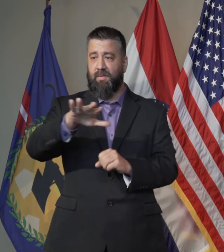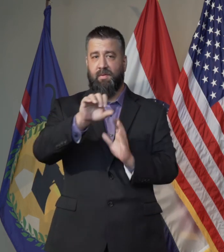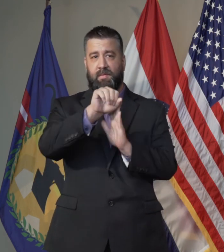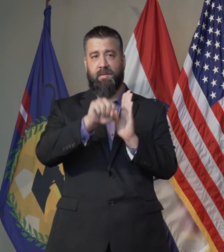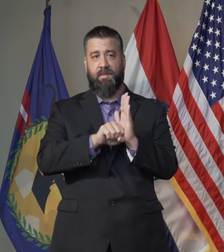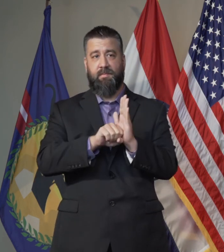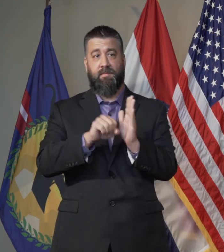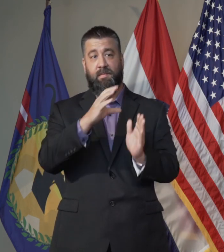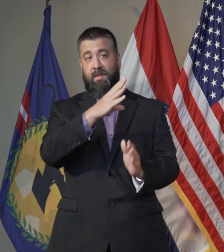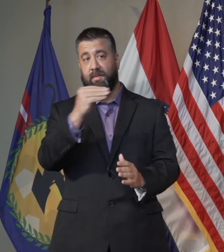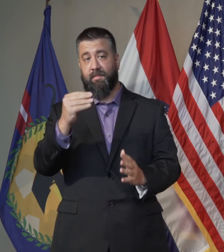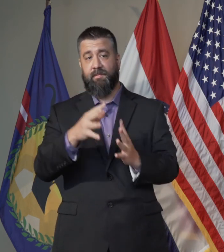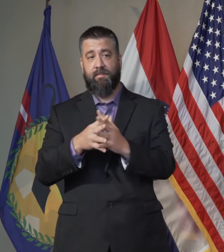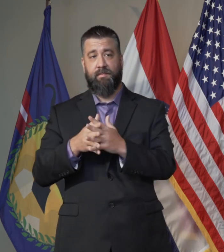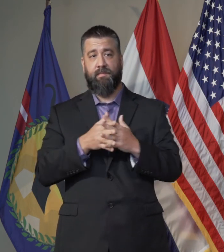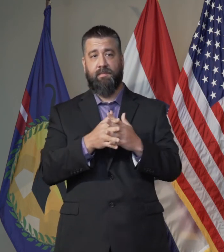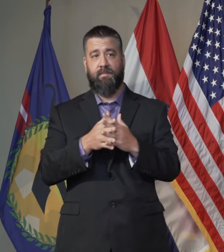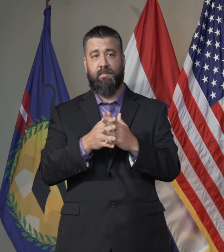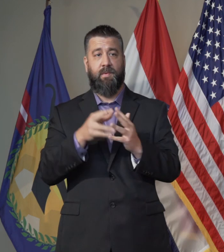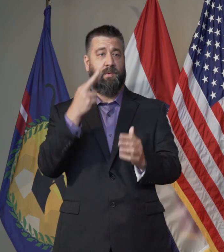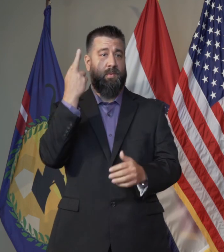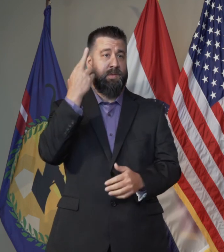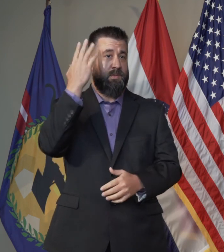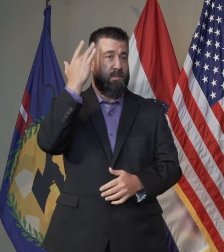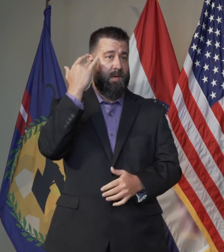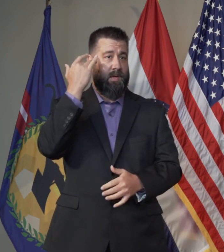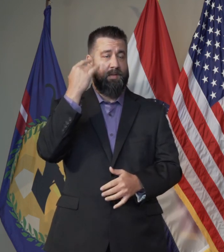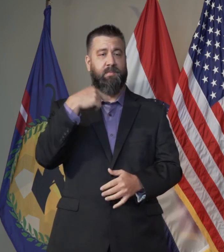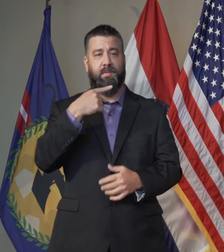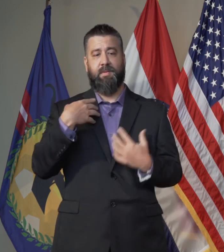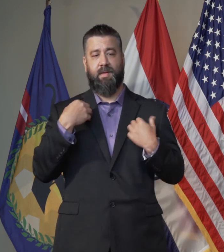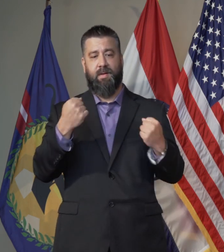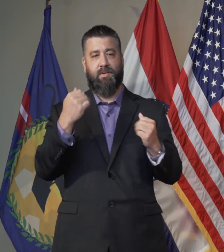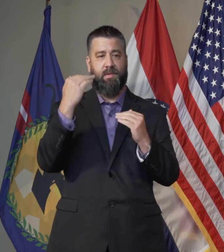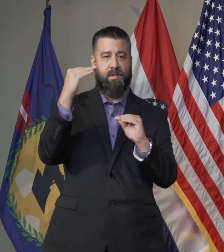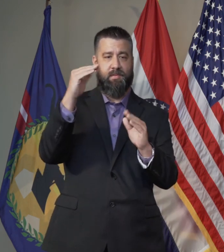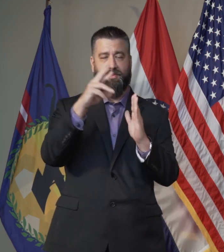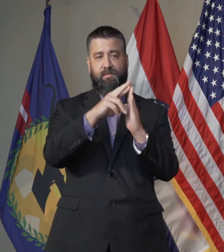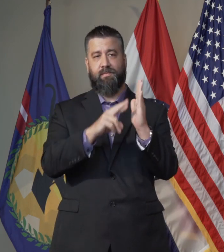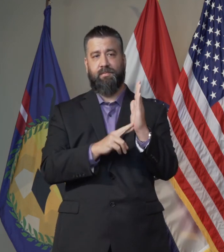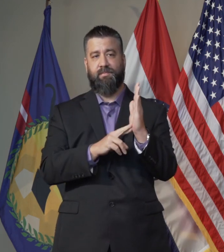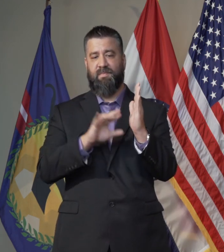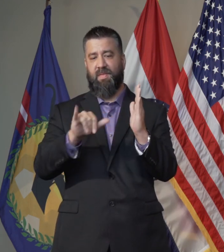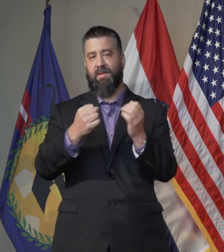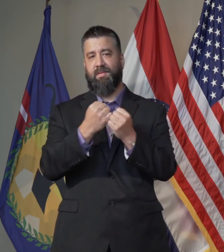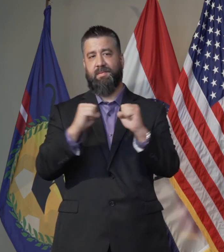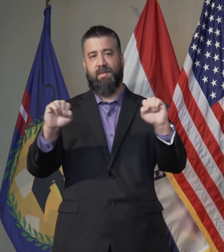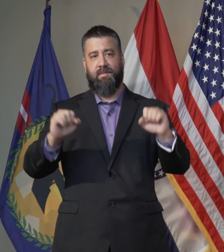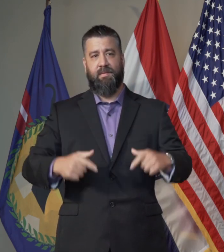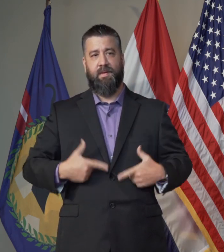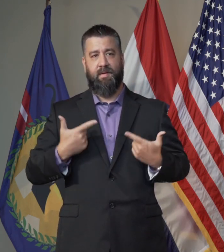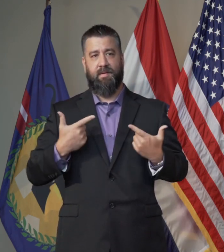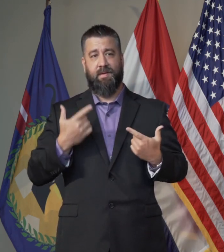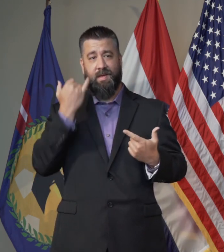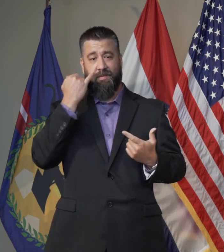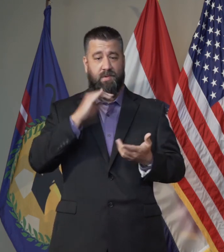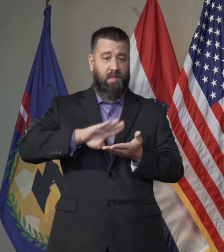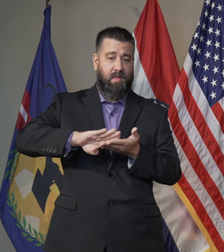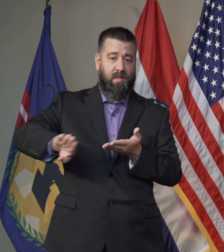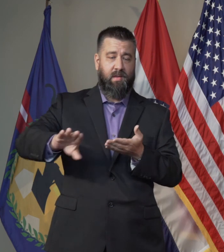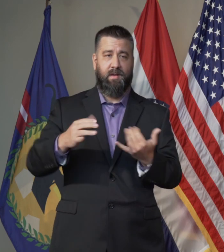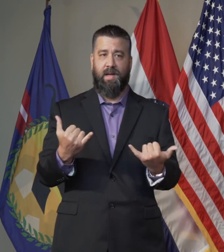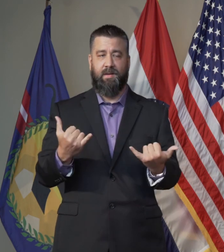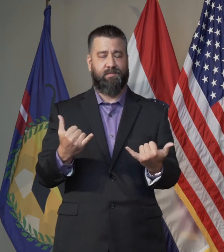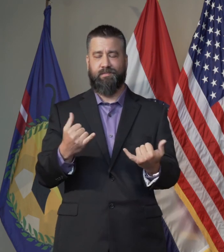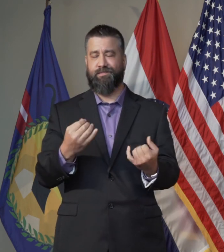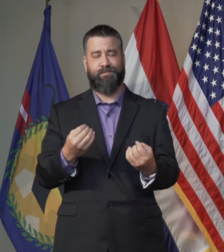country. And we're here because of public health restrictions that have saved lives. And removing them now is premature,